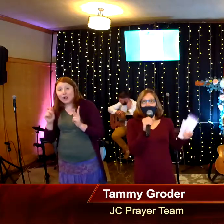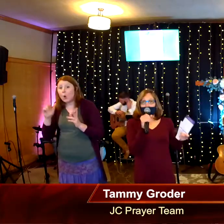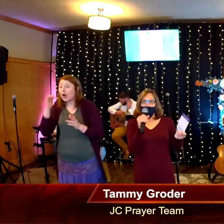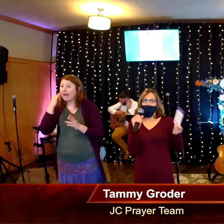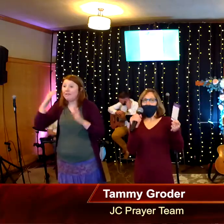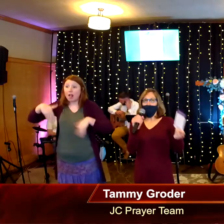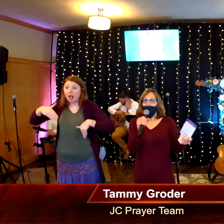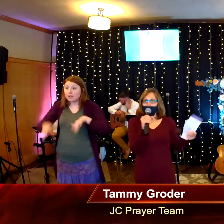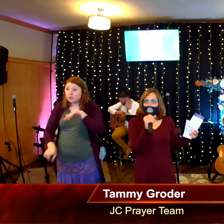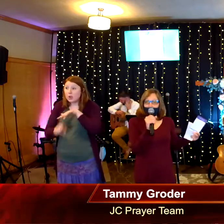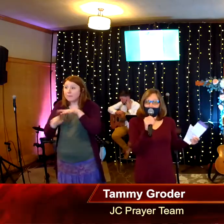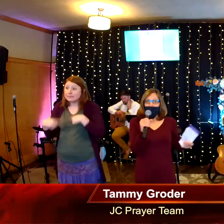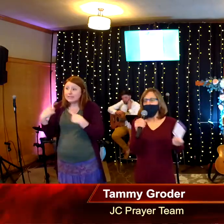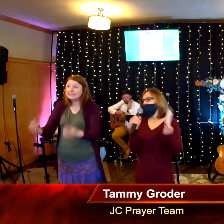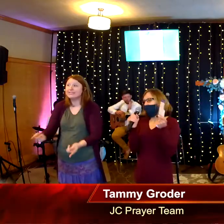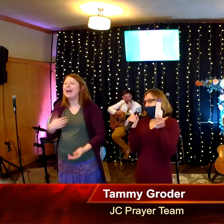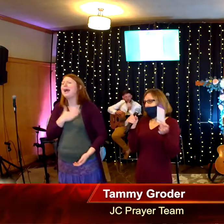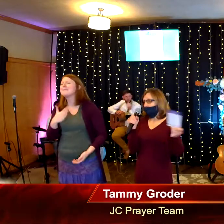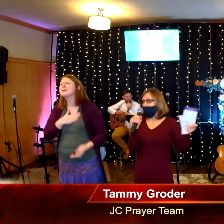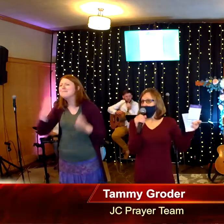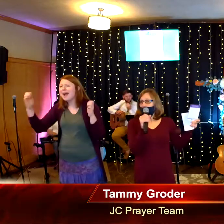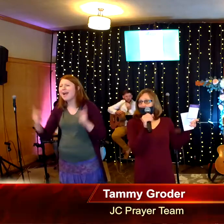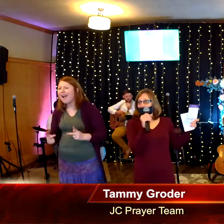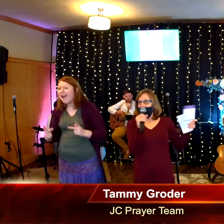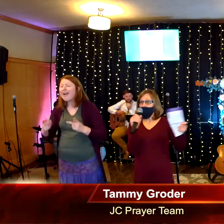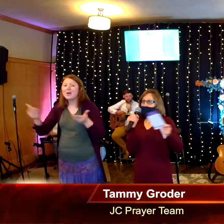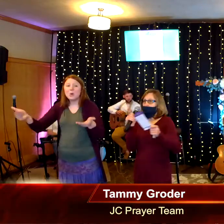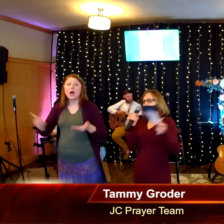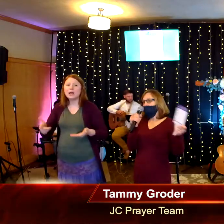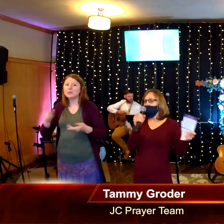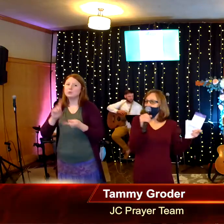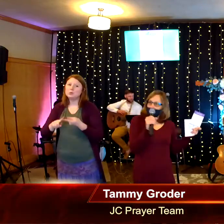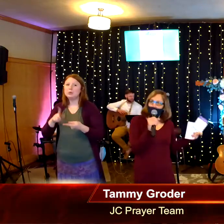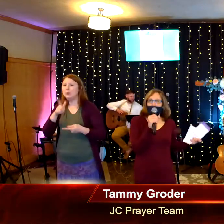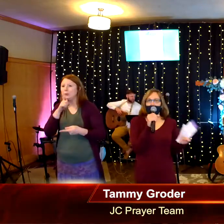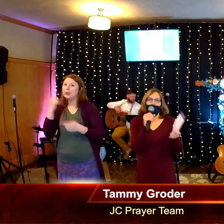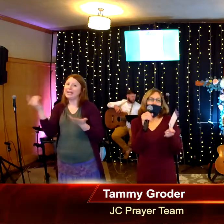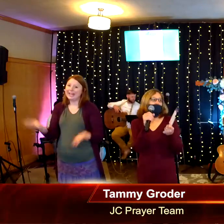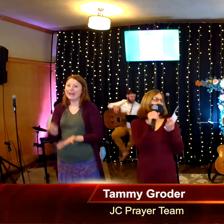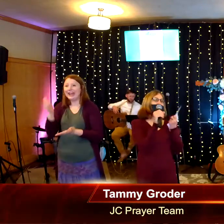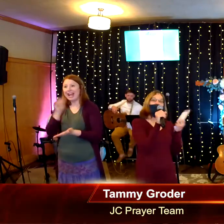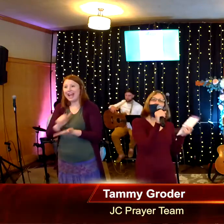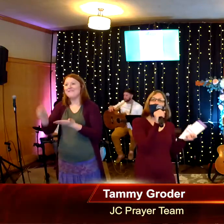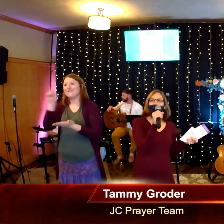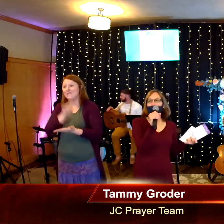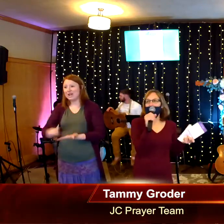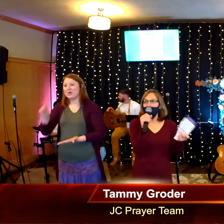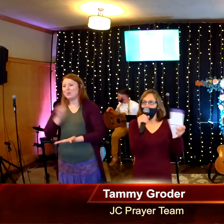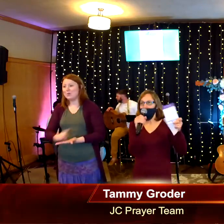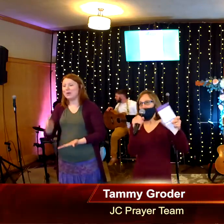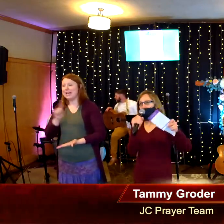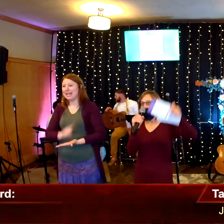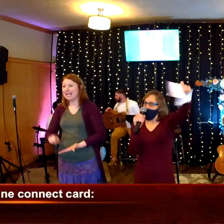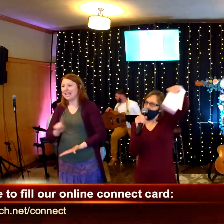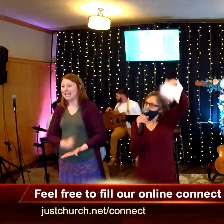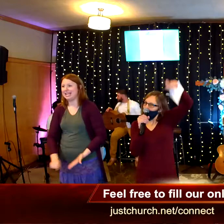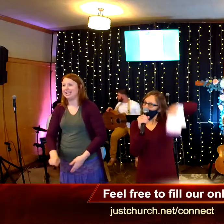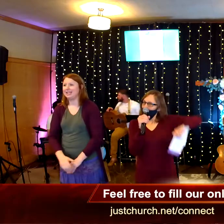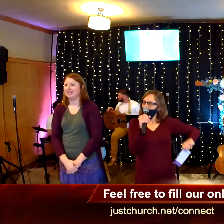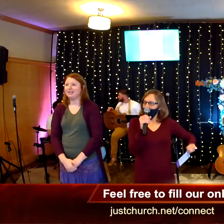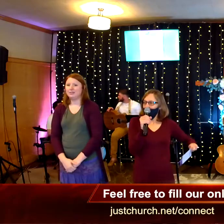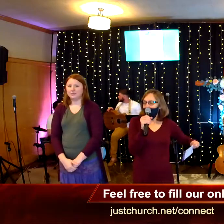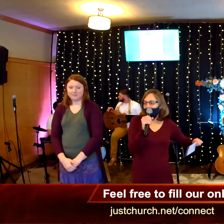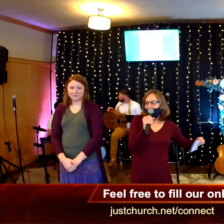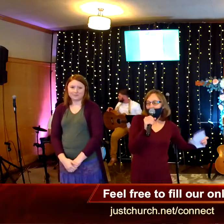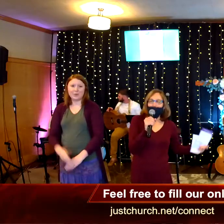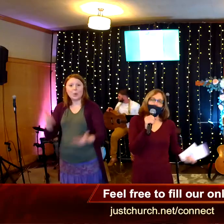in forever, and we're so glad you're back. And welcome to all the old regulars. Welcome to all those people